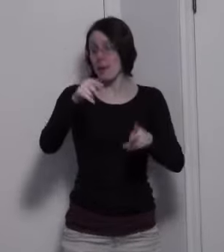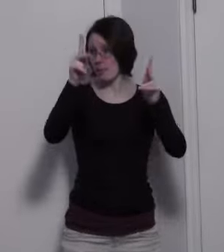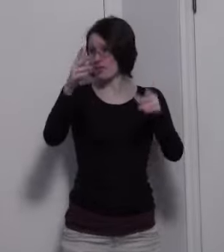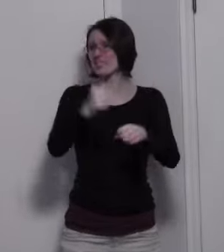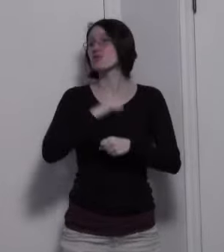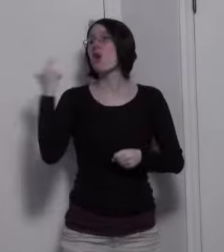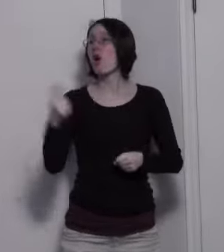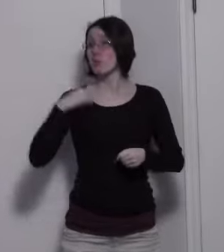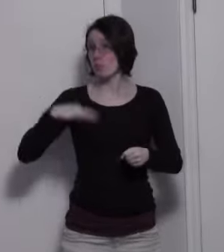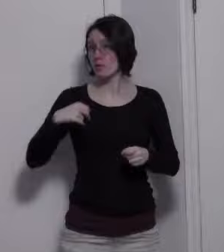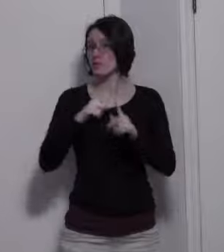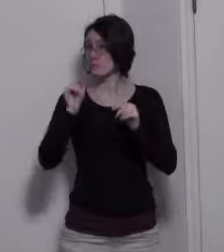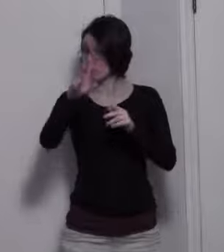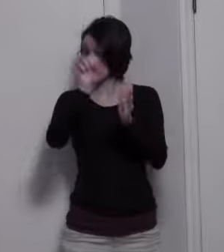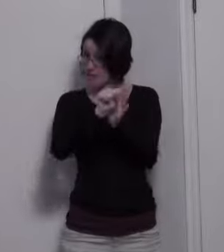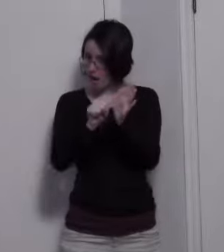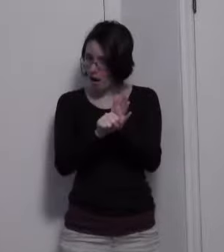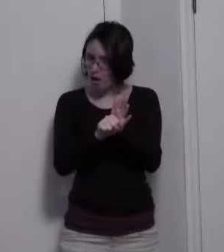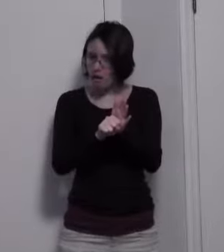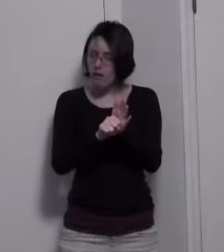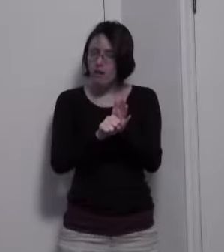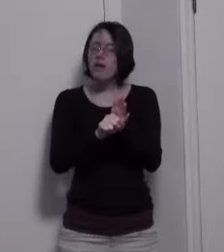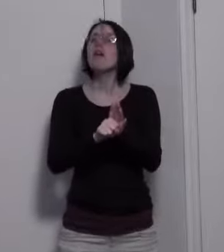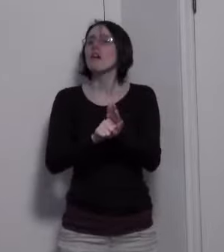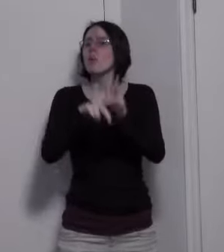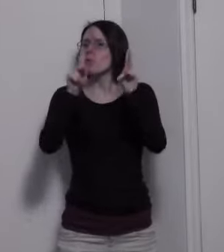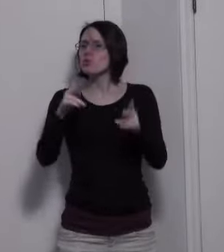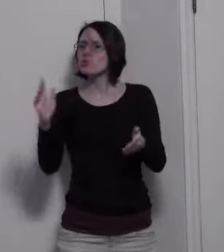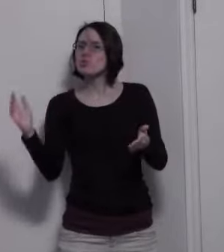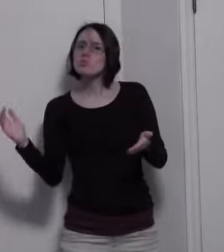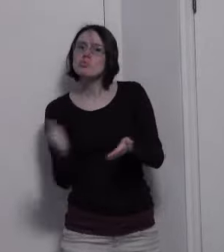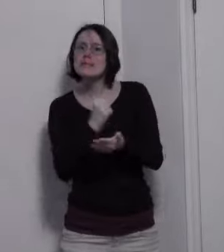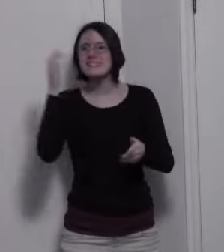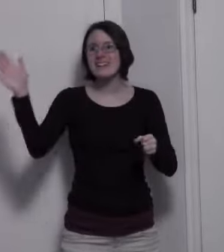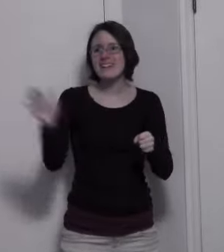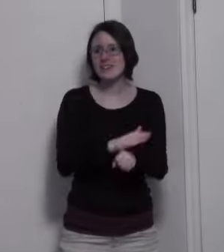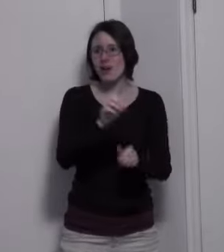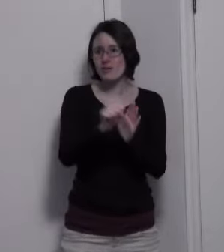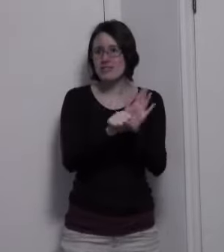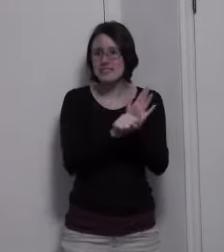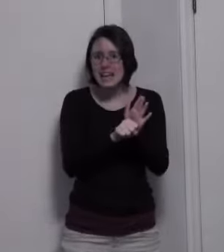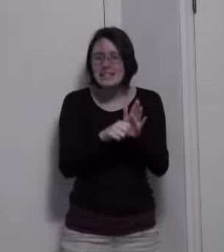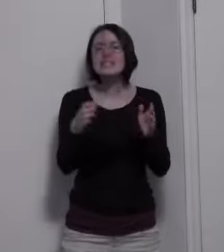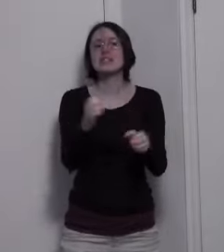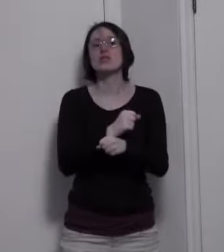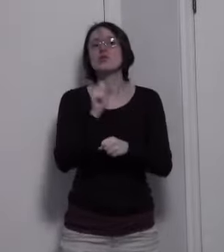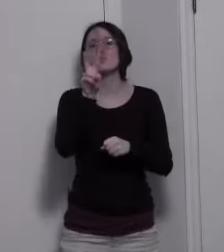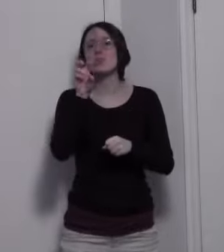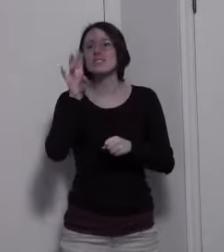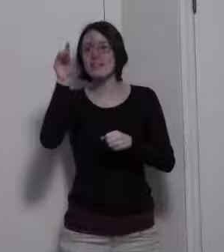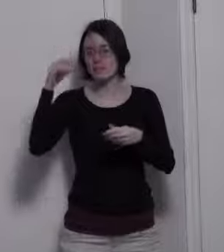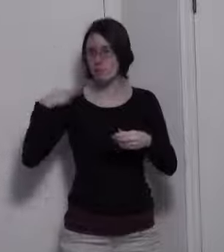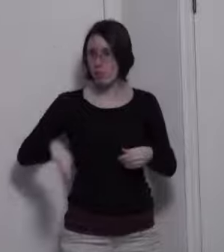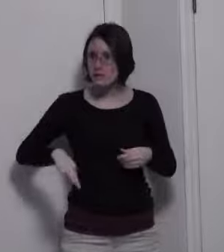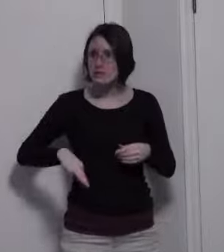state. The candidate who can win enough states to reach 270 total electors wins the national election and